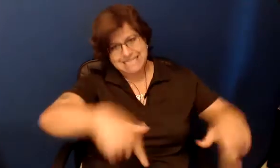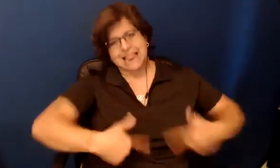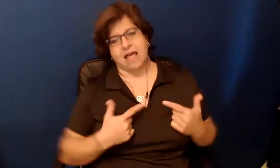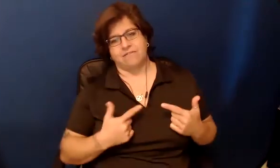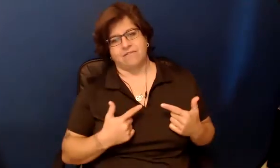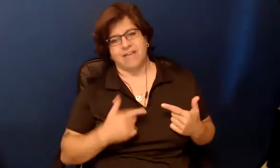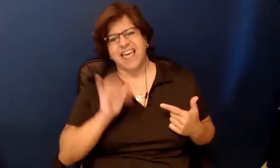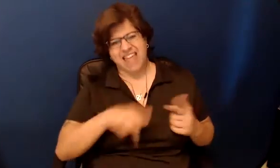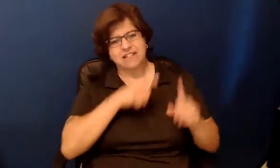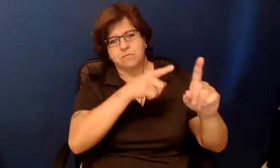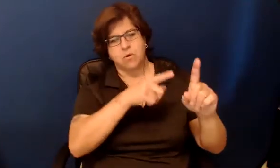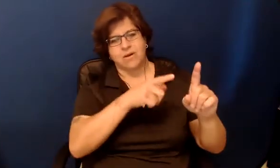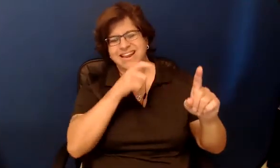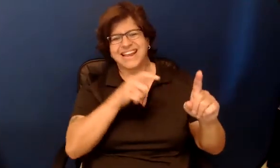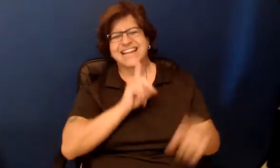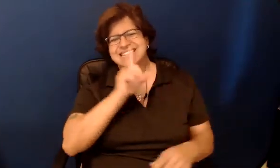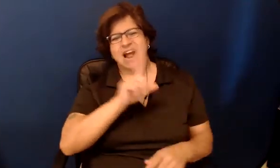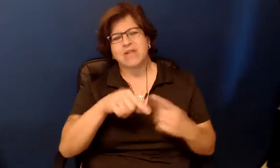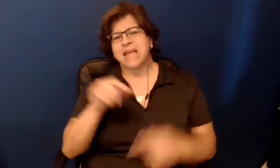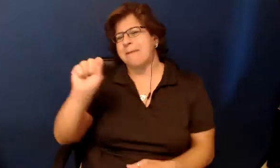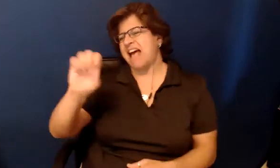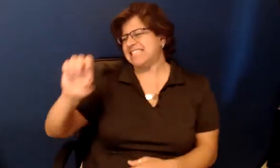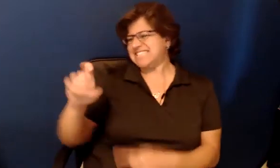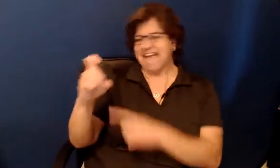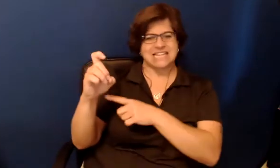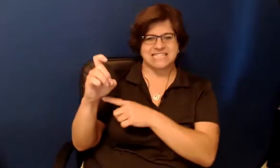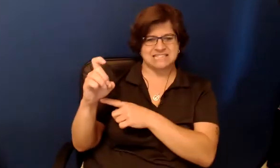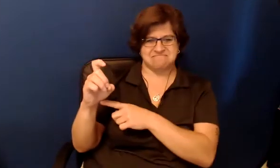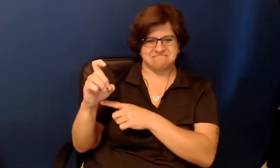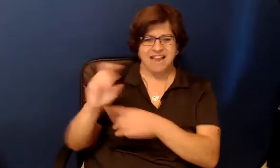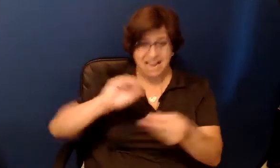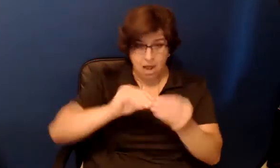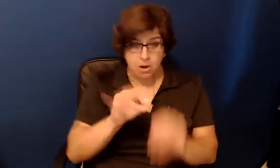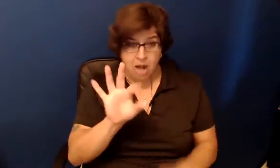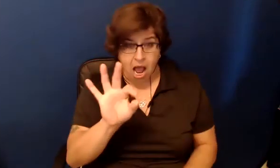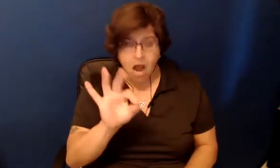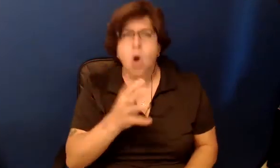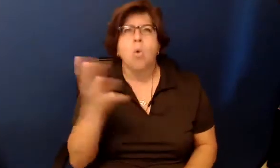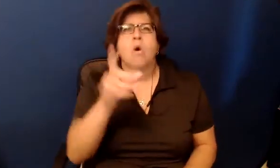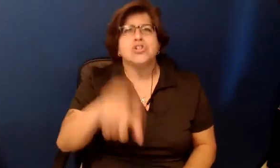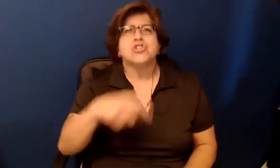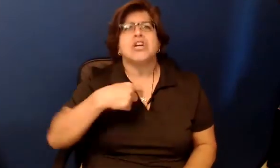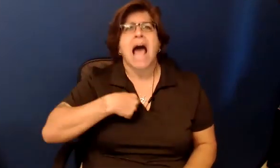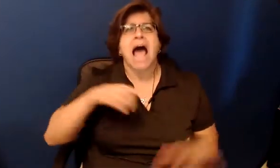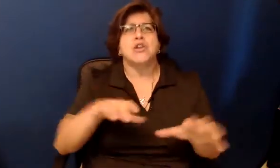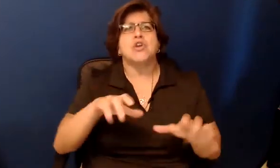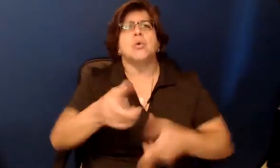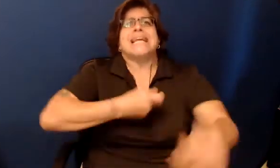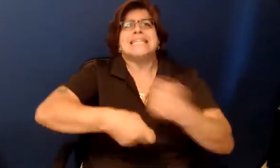life. That's what it's all about. It's not about sex, period. Because that number 9 there, it says, what should